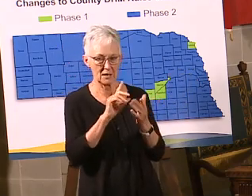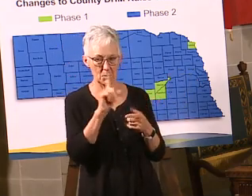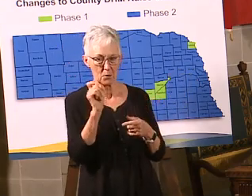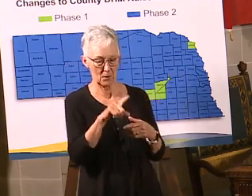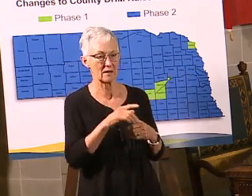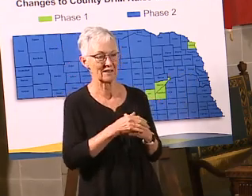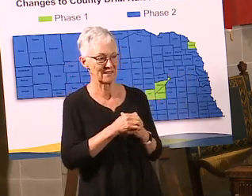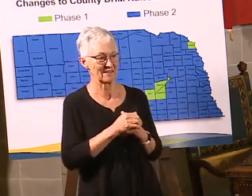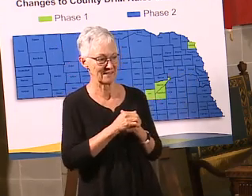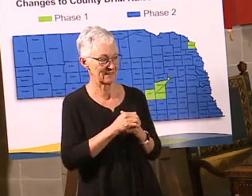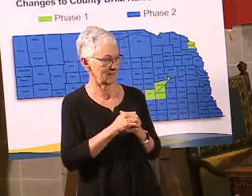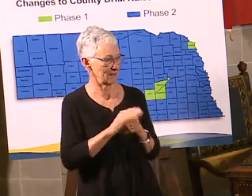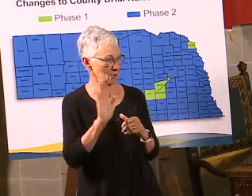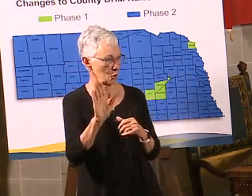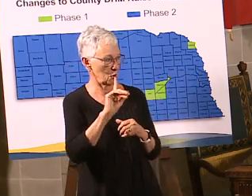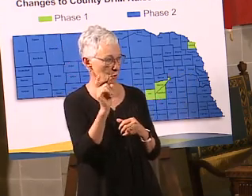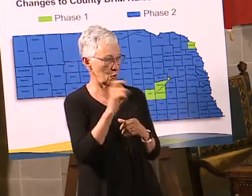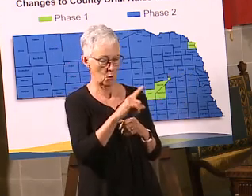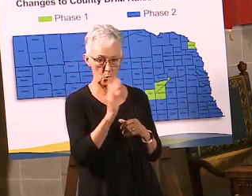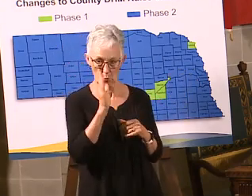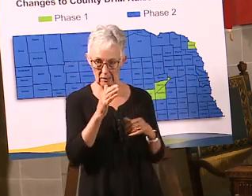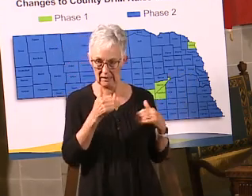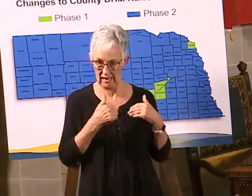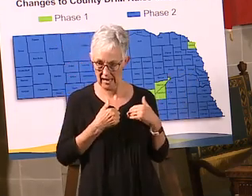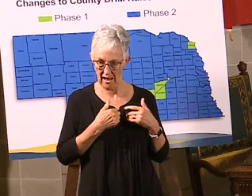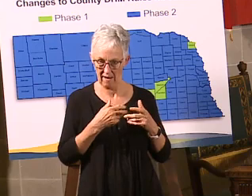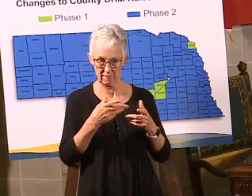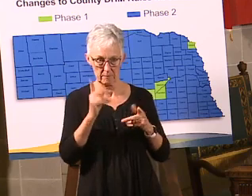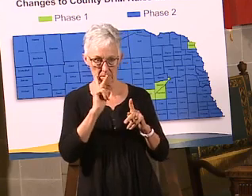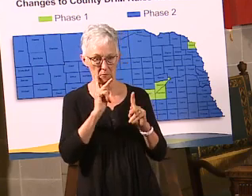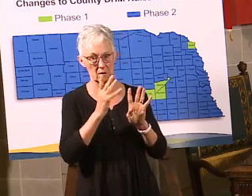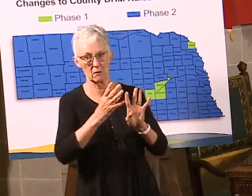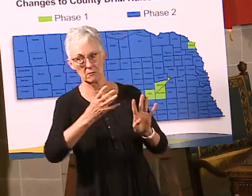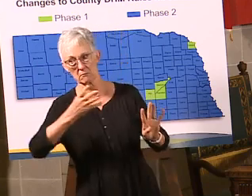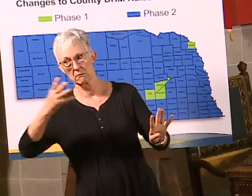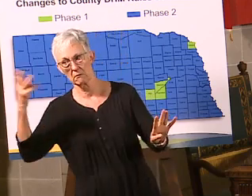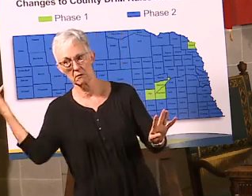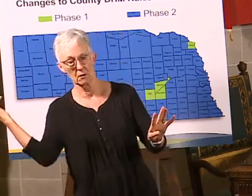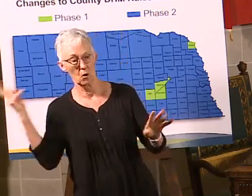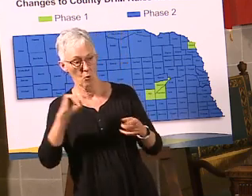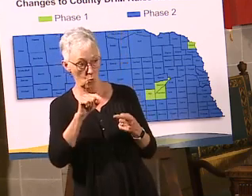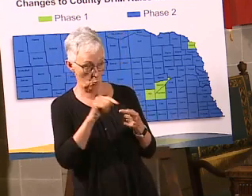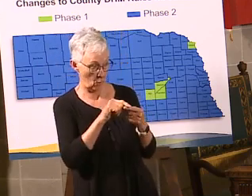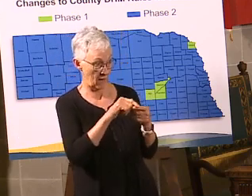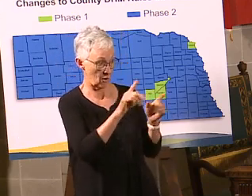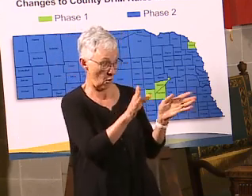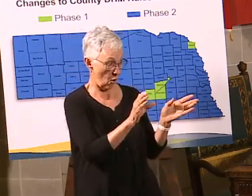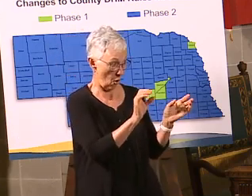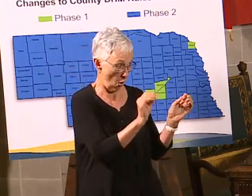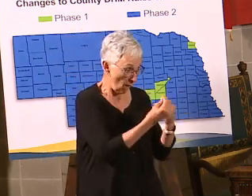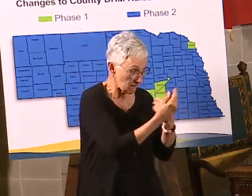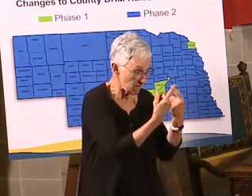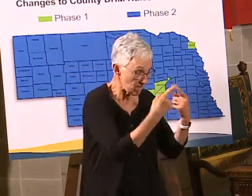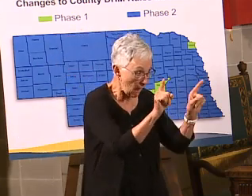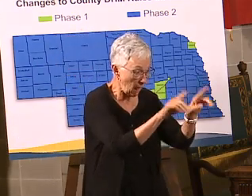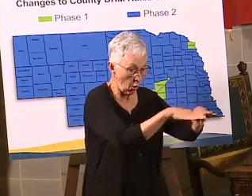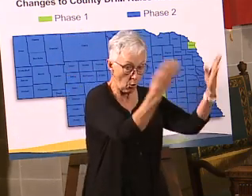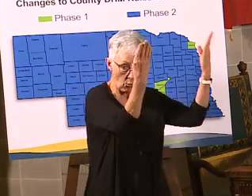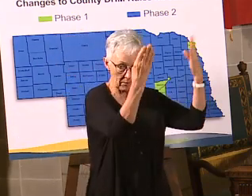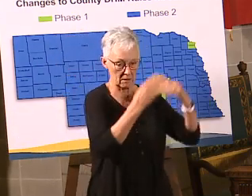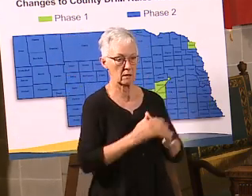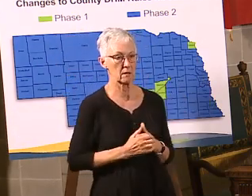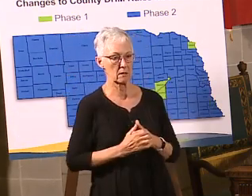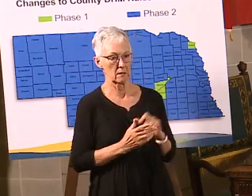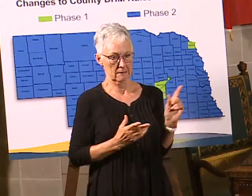Yes, If they're in- So the question is, will there be a backlog of services once the offices begin to reopen? While we don't have any way of knowing that